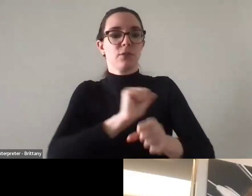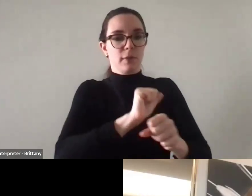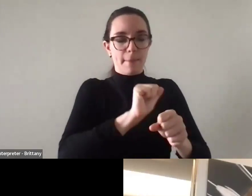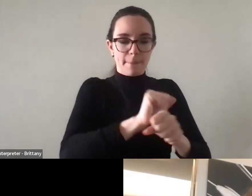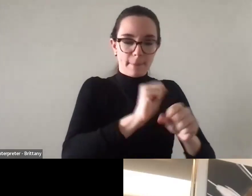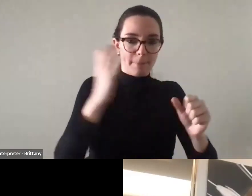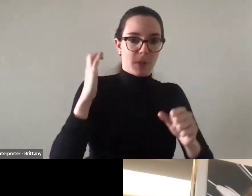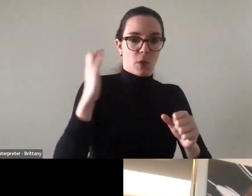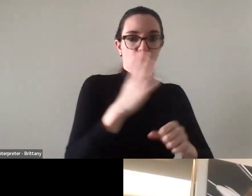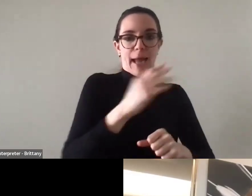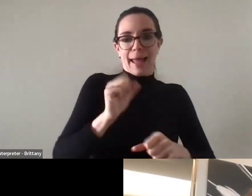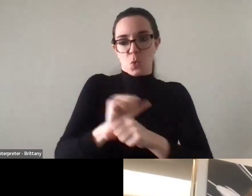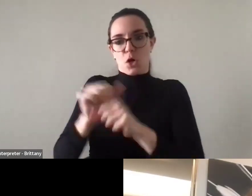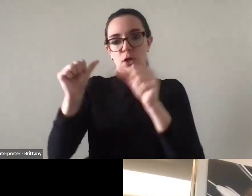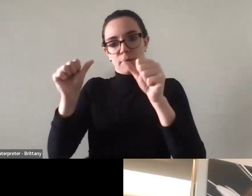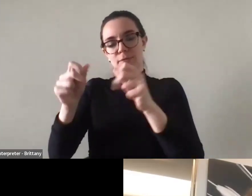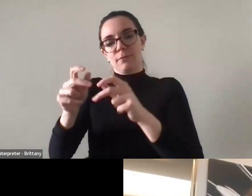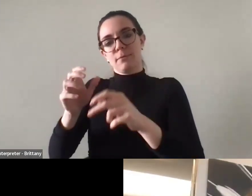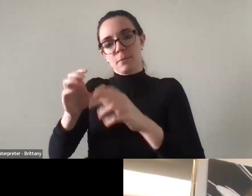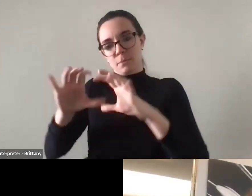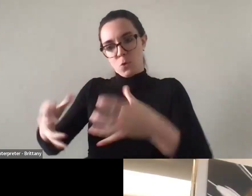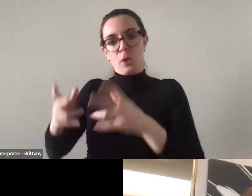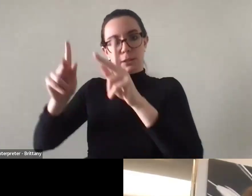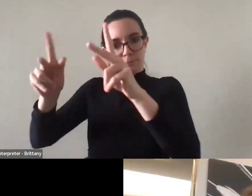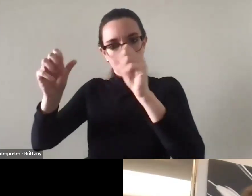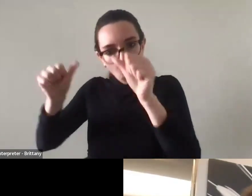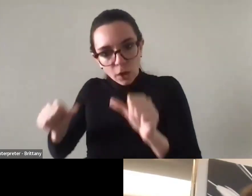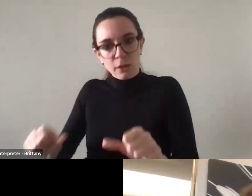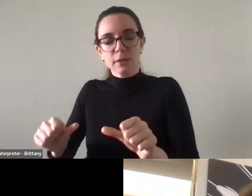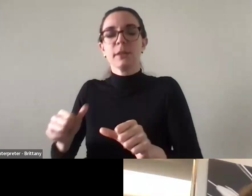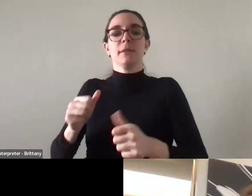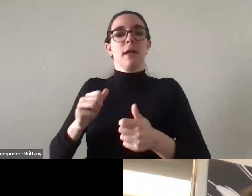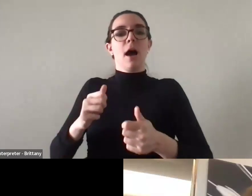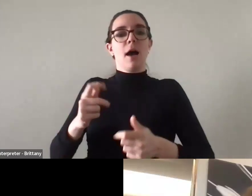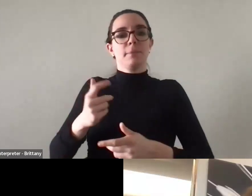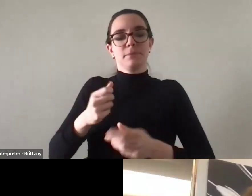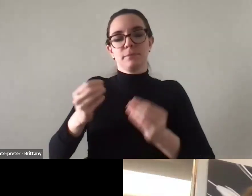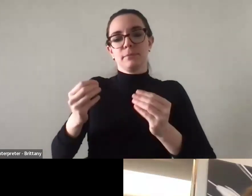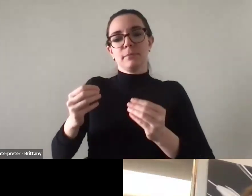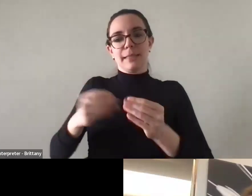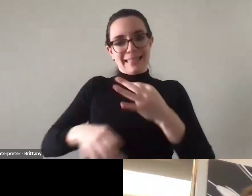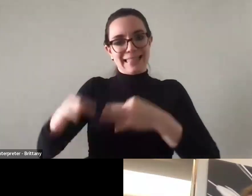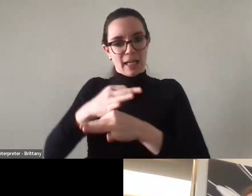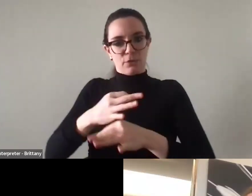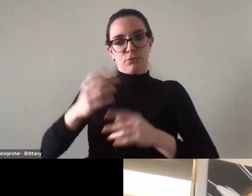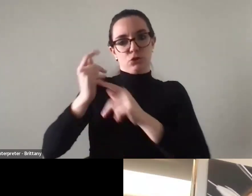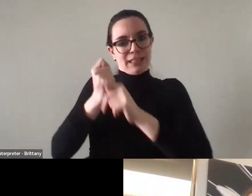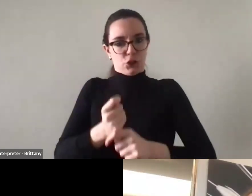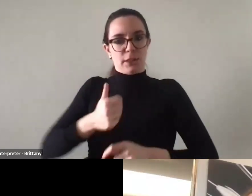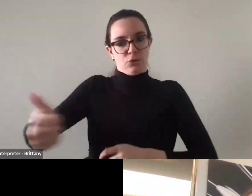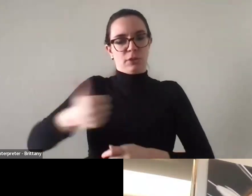board supported to get them to job rather than traditional transportation means. Those are probably the top